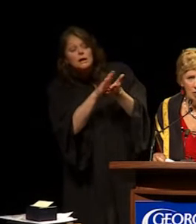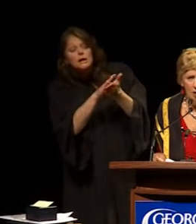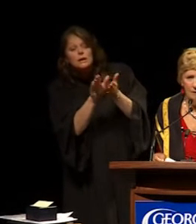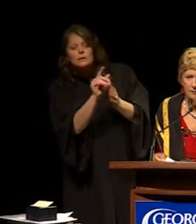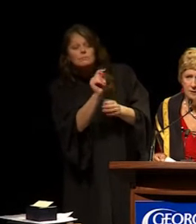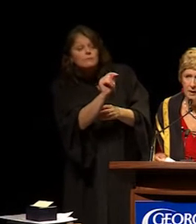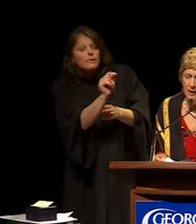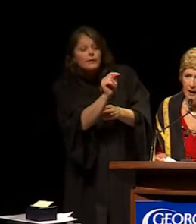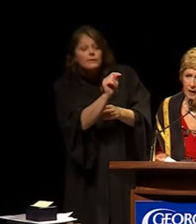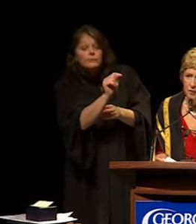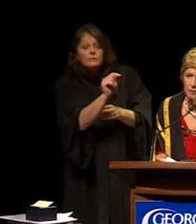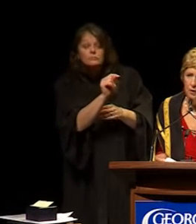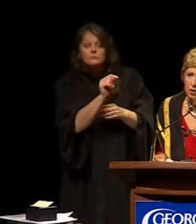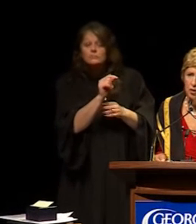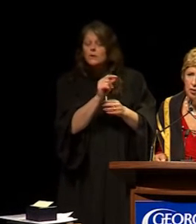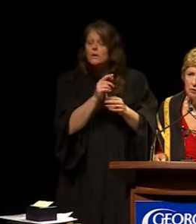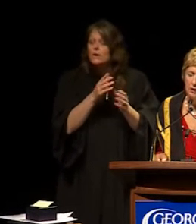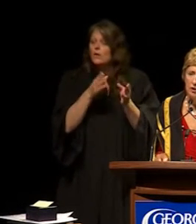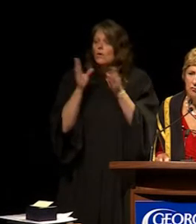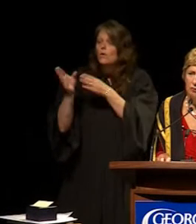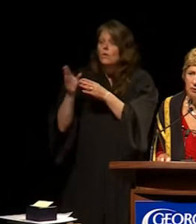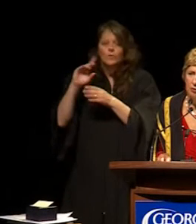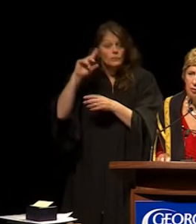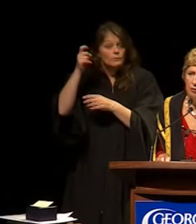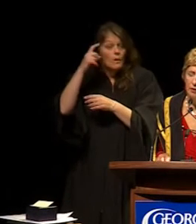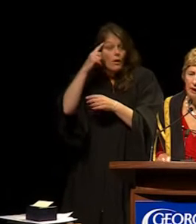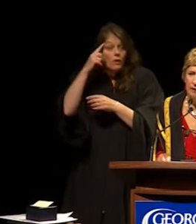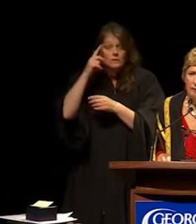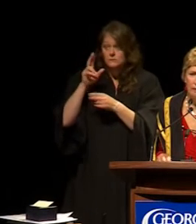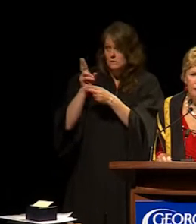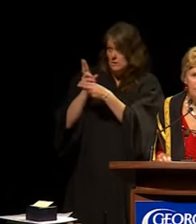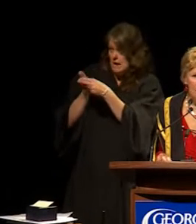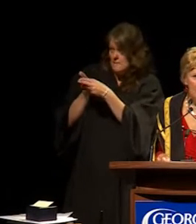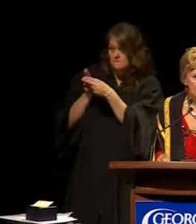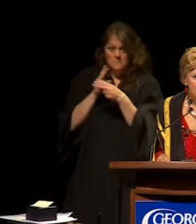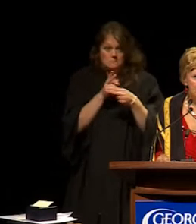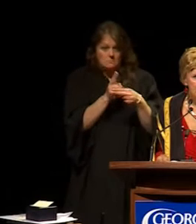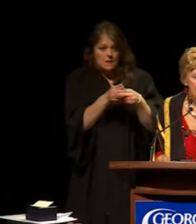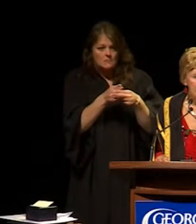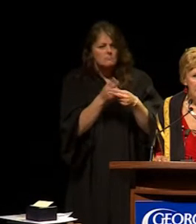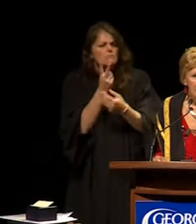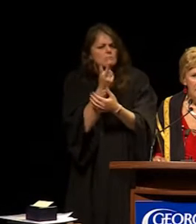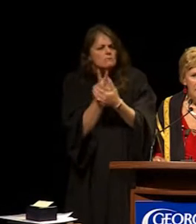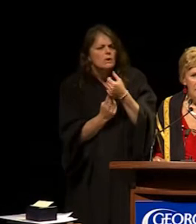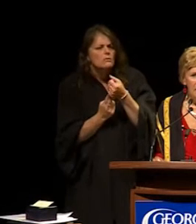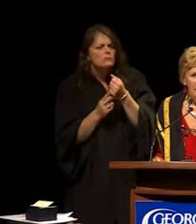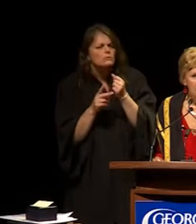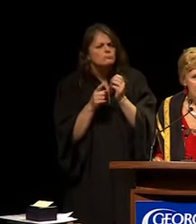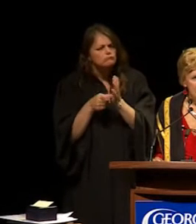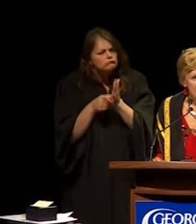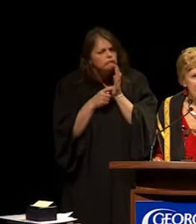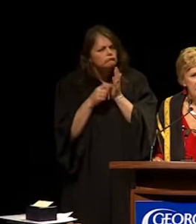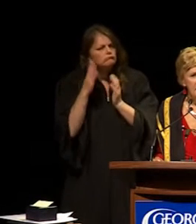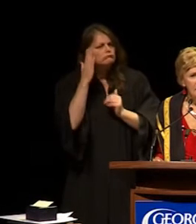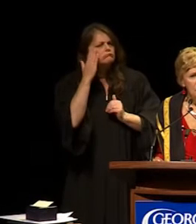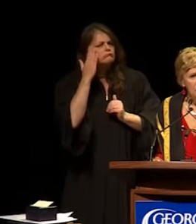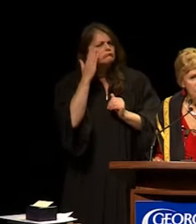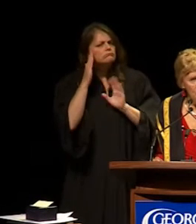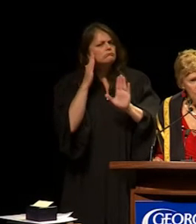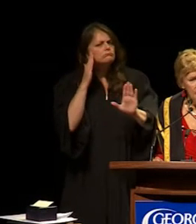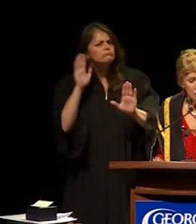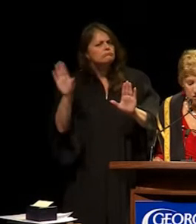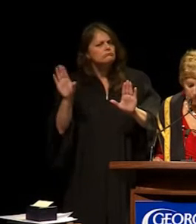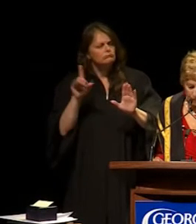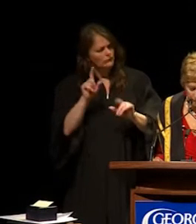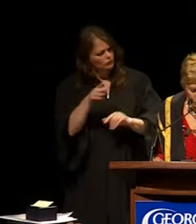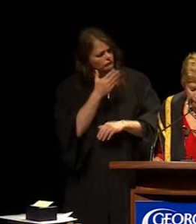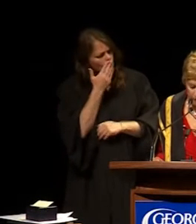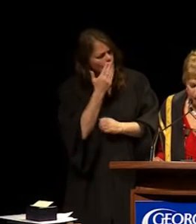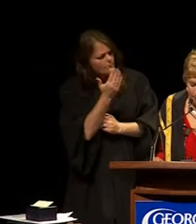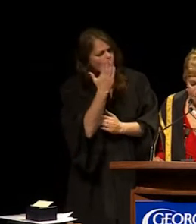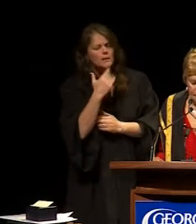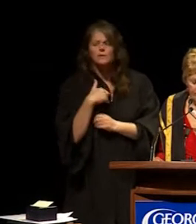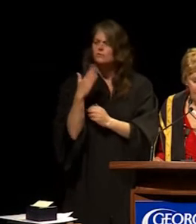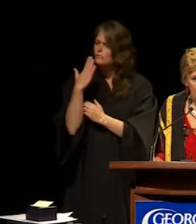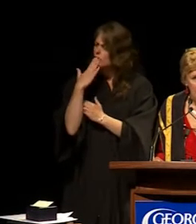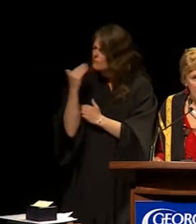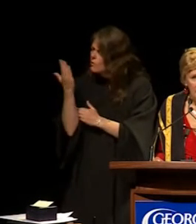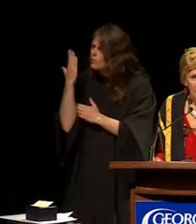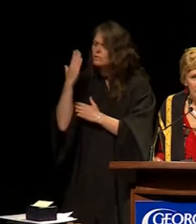in your office as much as you need to know the name of the boss. And you need to say good morning to both